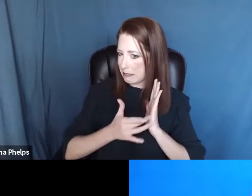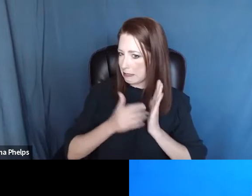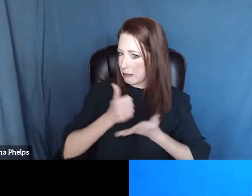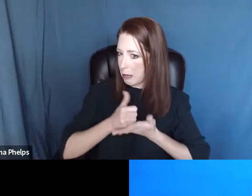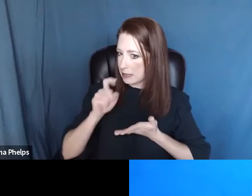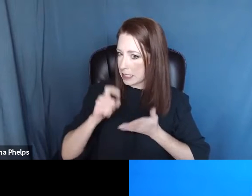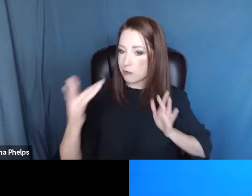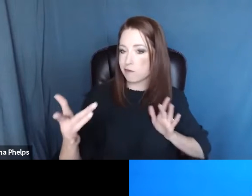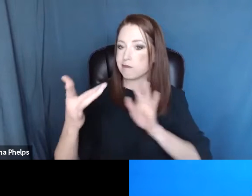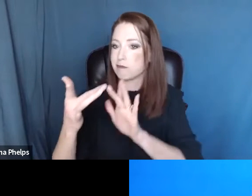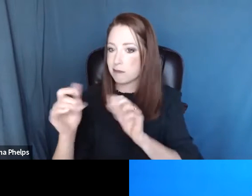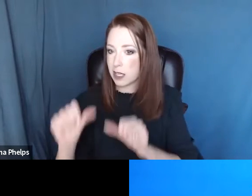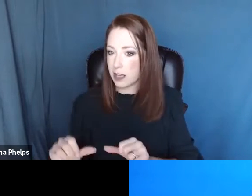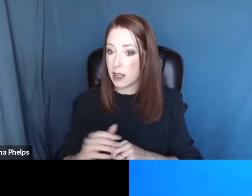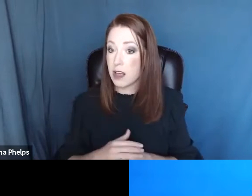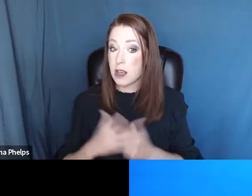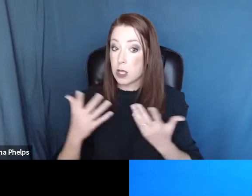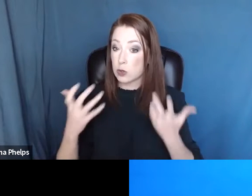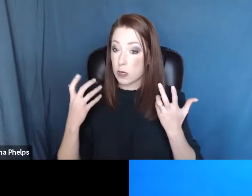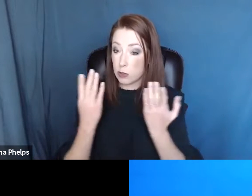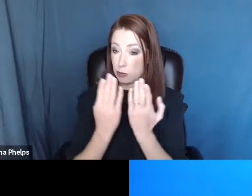in. But really wanted to open it up.